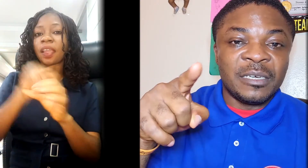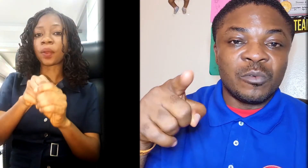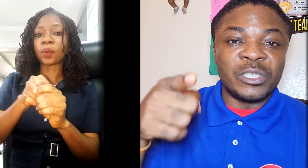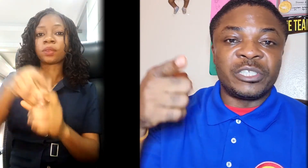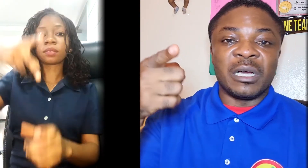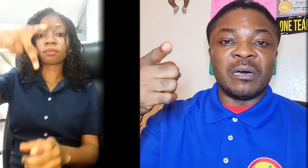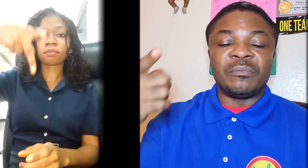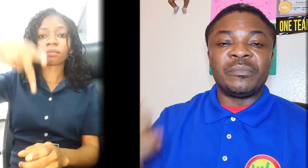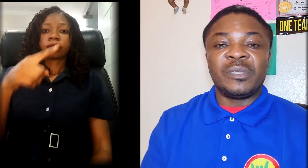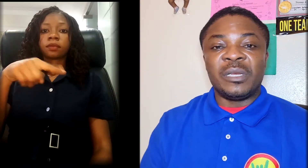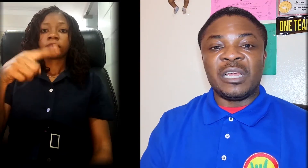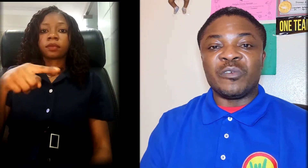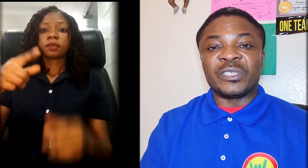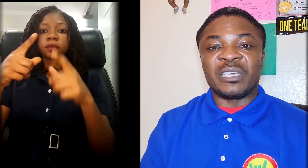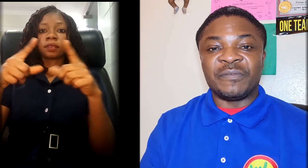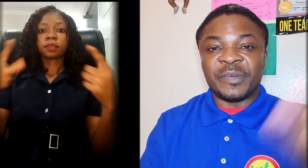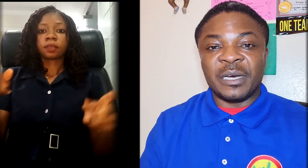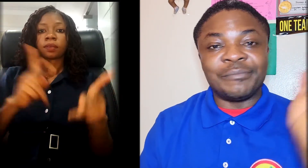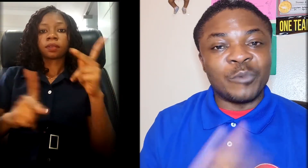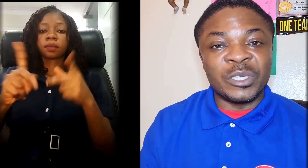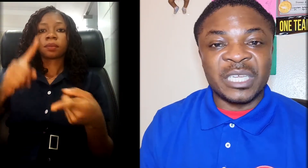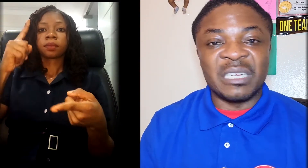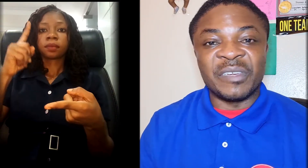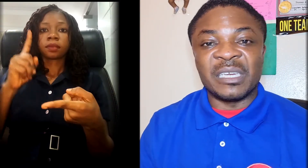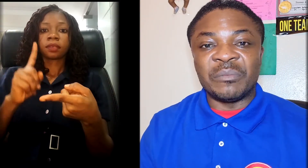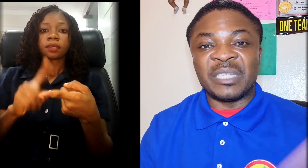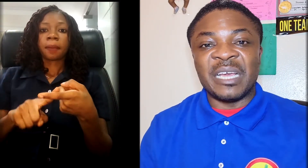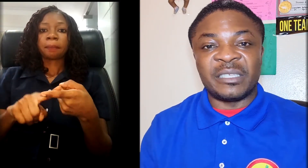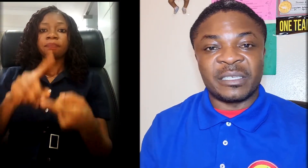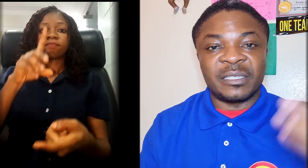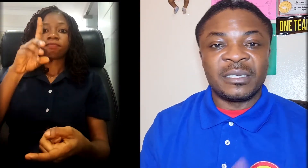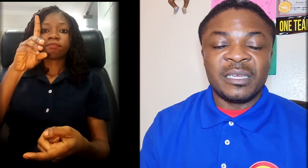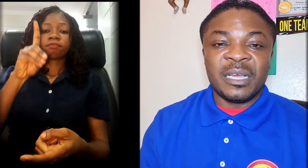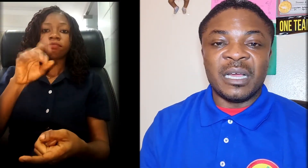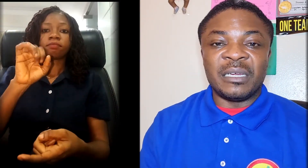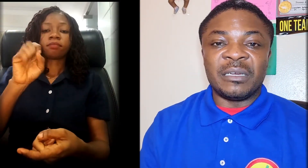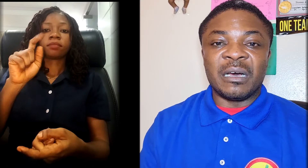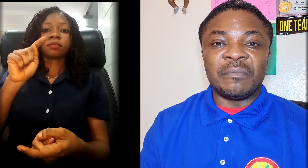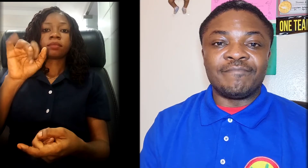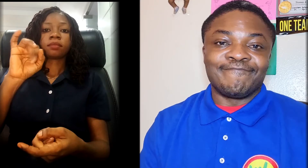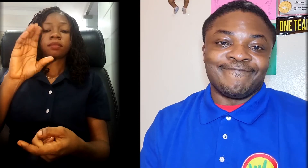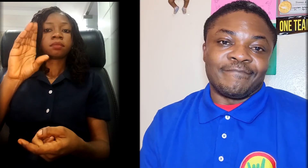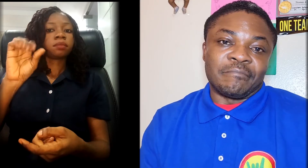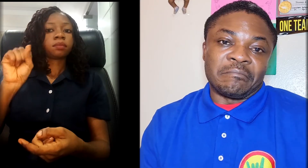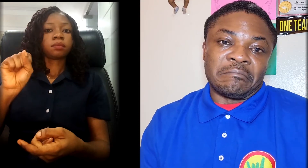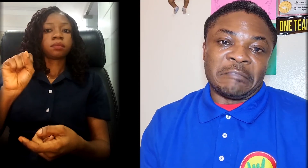pointing, which linguists give one scientific name, diaetics. And